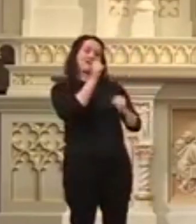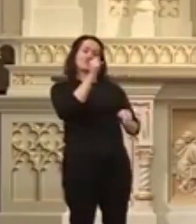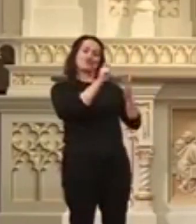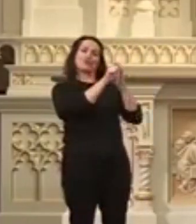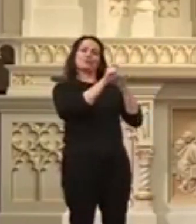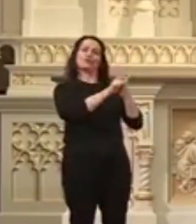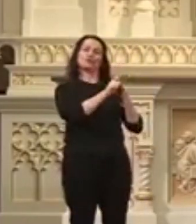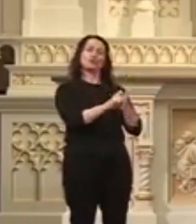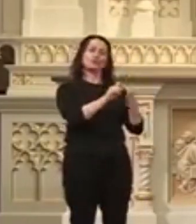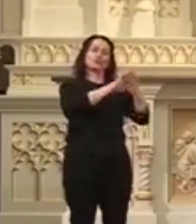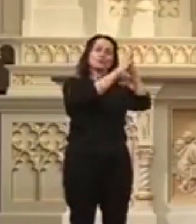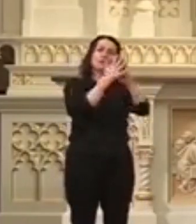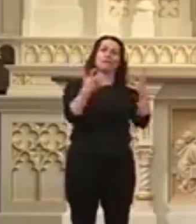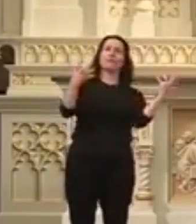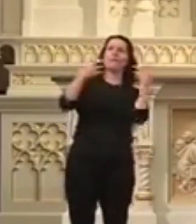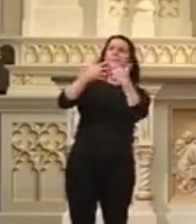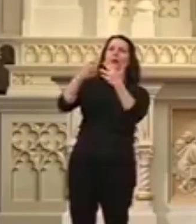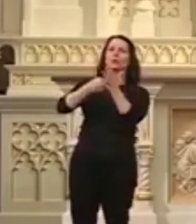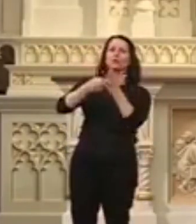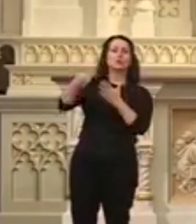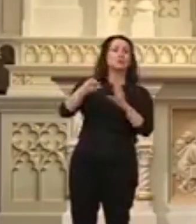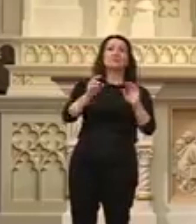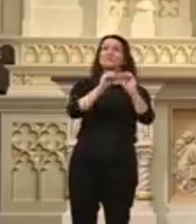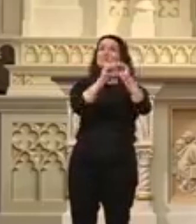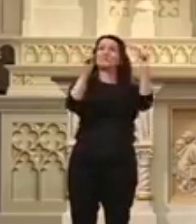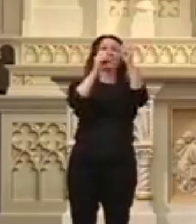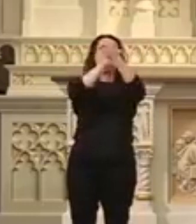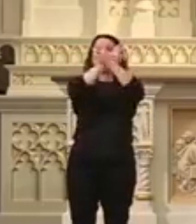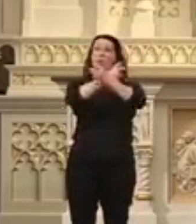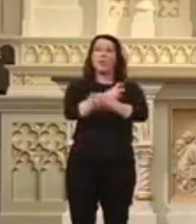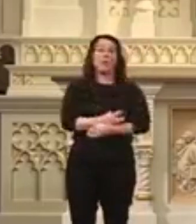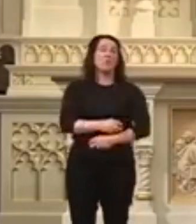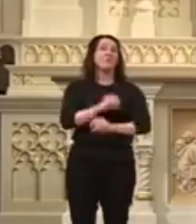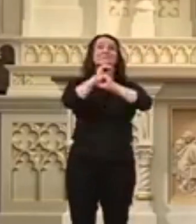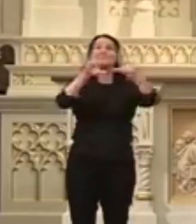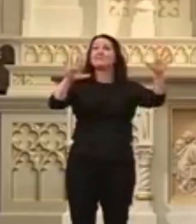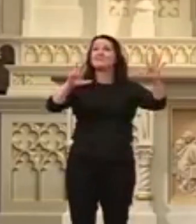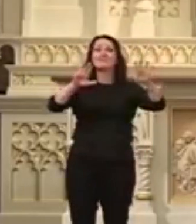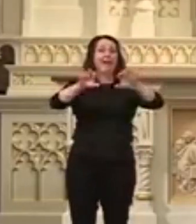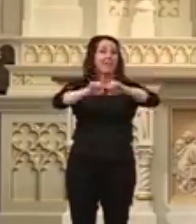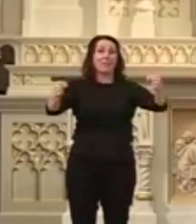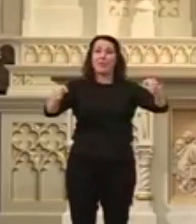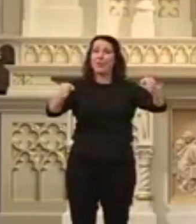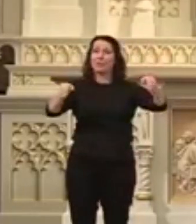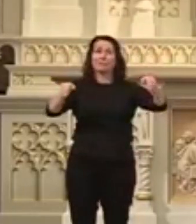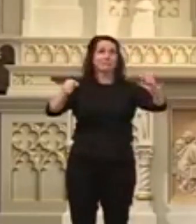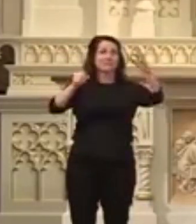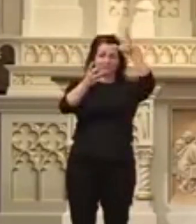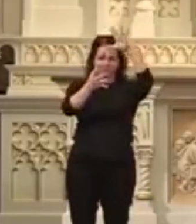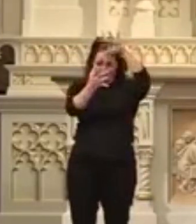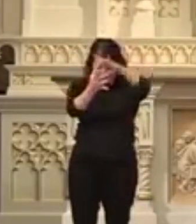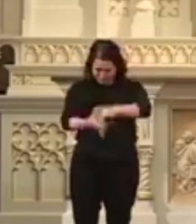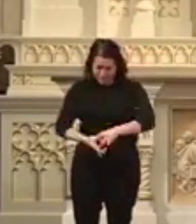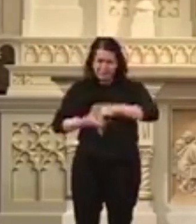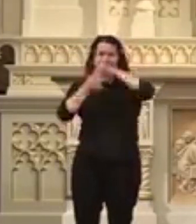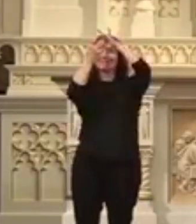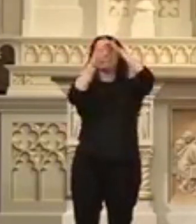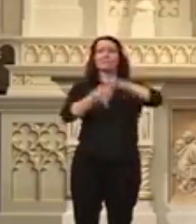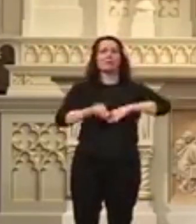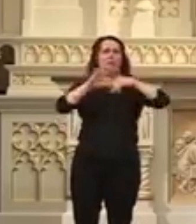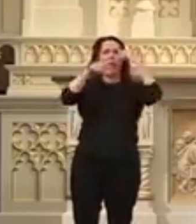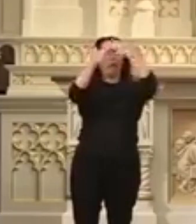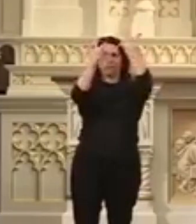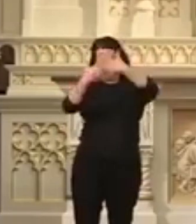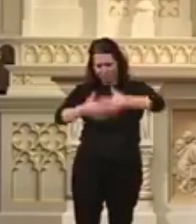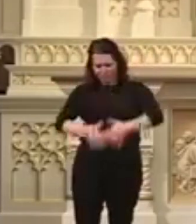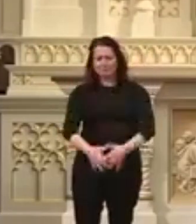be fulfilled. Not a bone of it will be broken. And again, another passage says, they